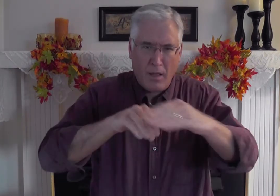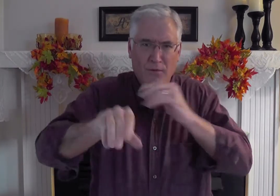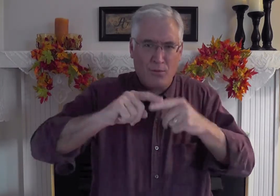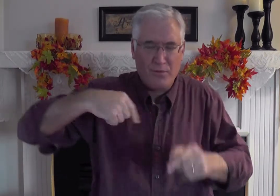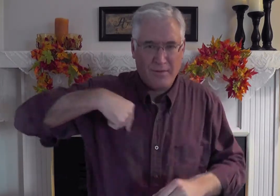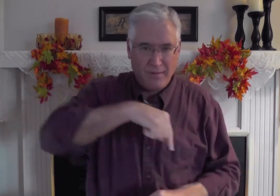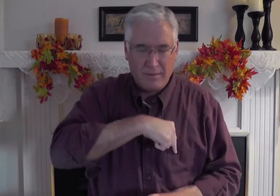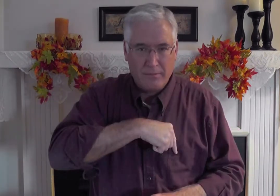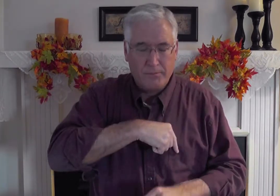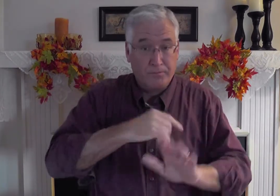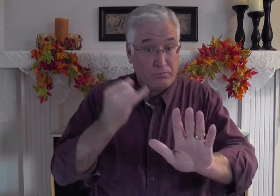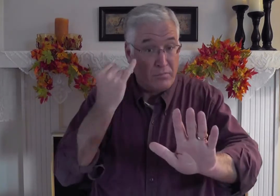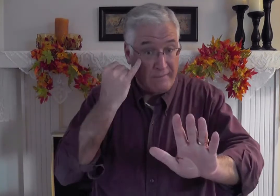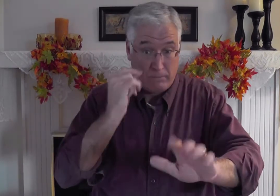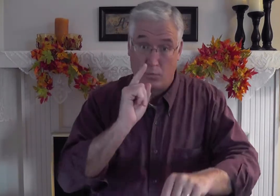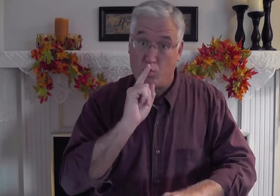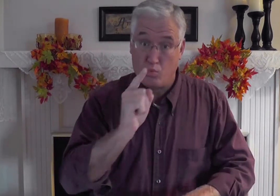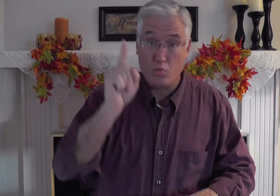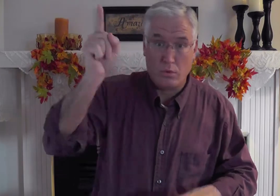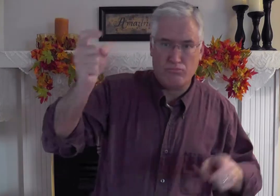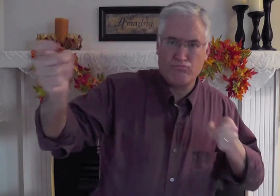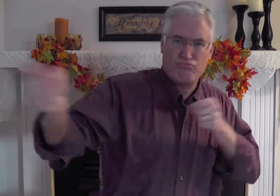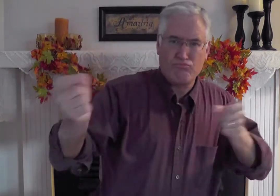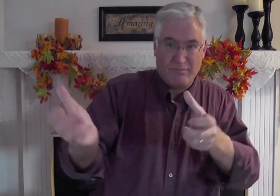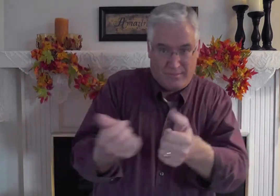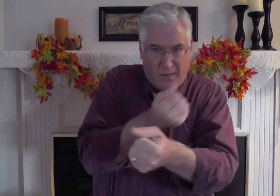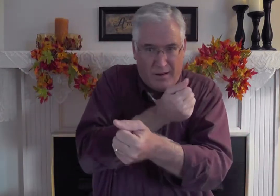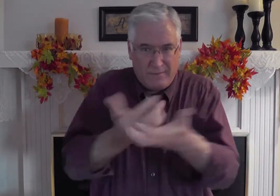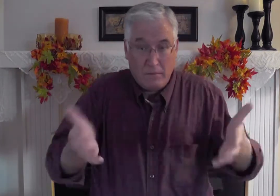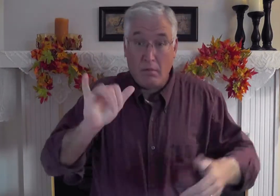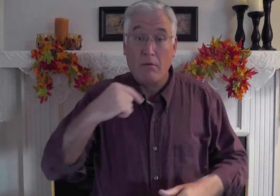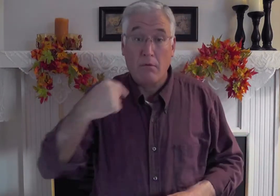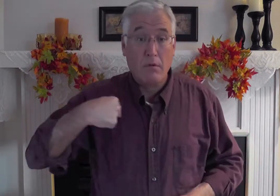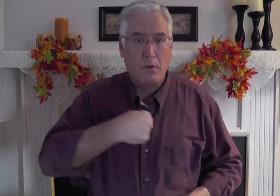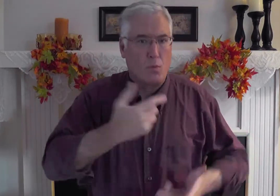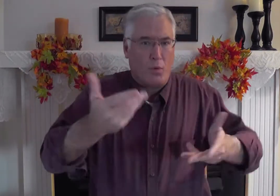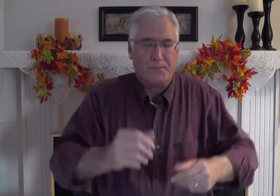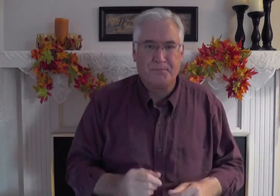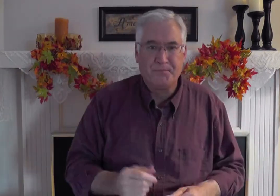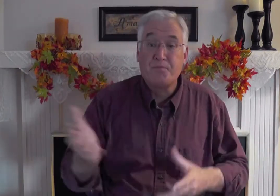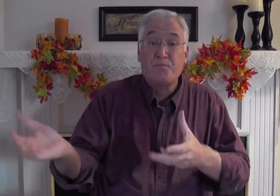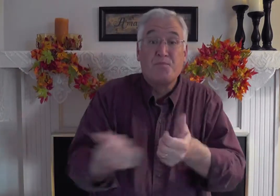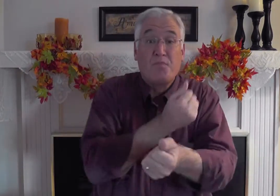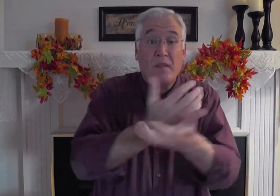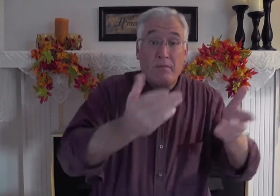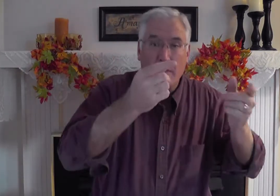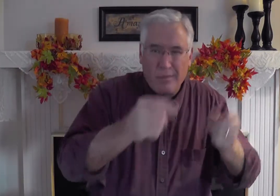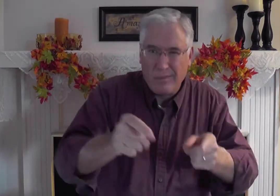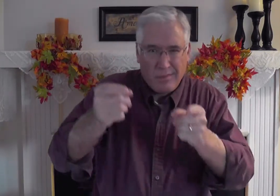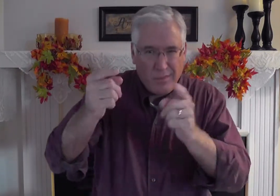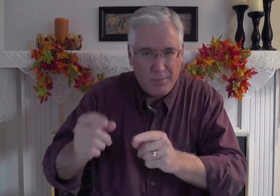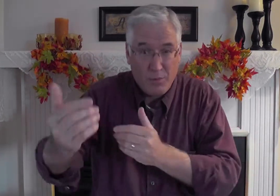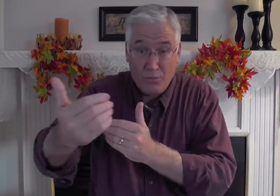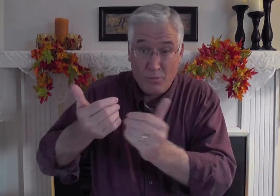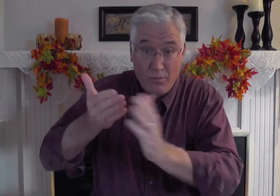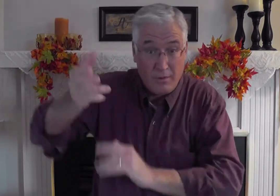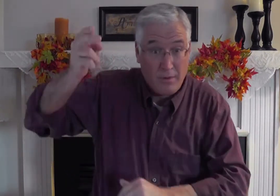is a truth that comforts us. If we know for sure that God is sovereign over all things, then we know that